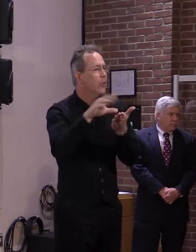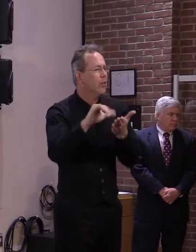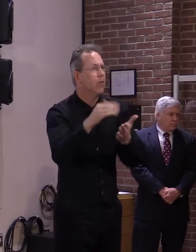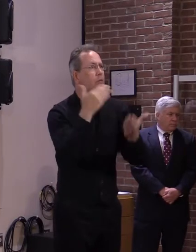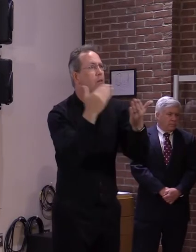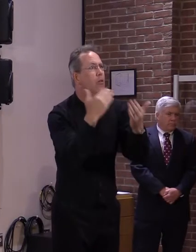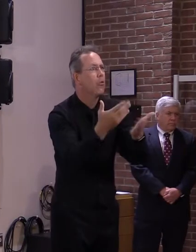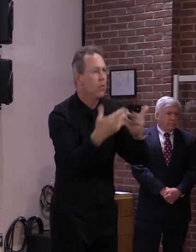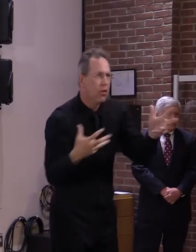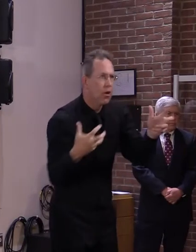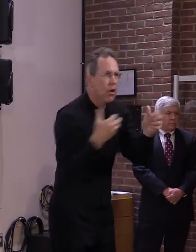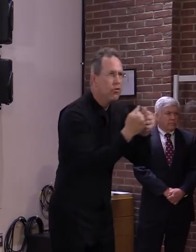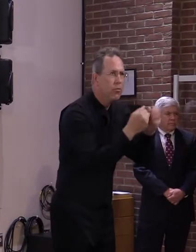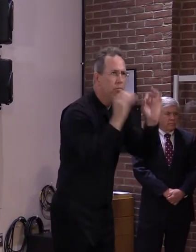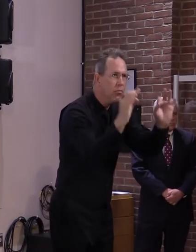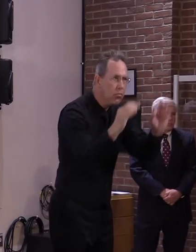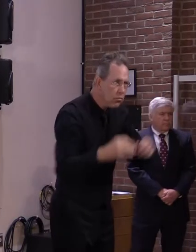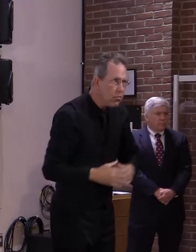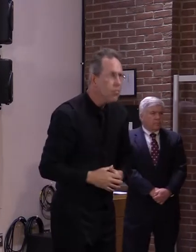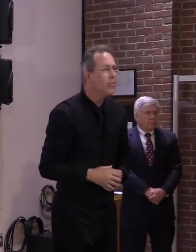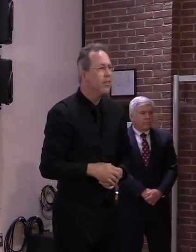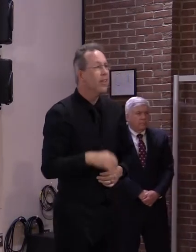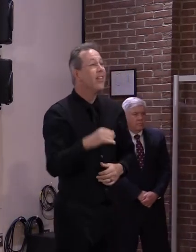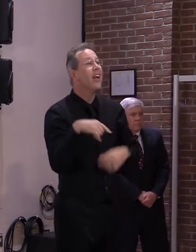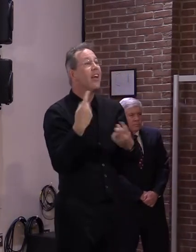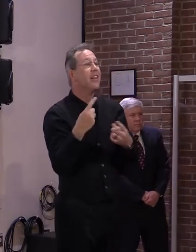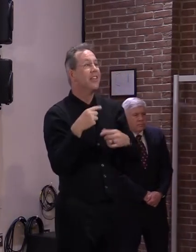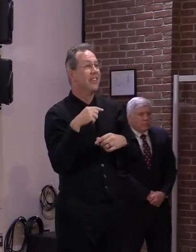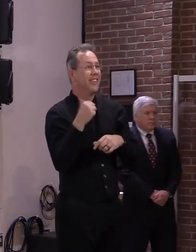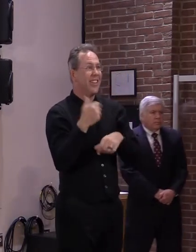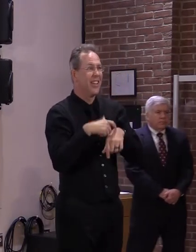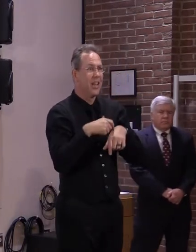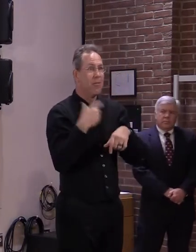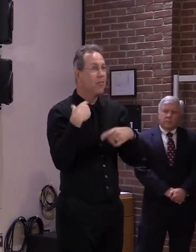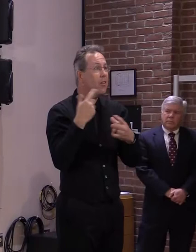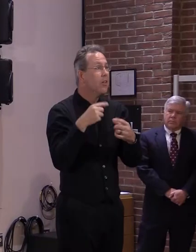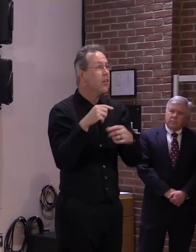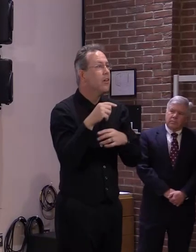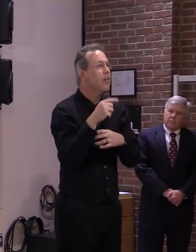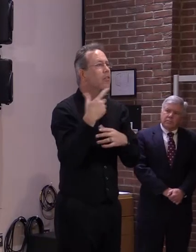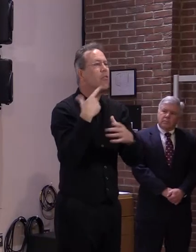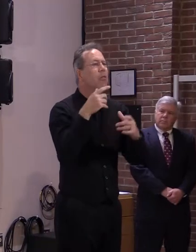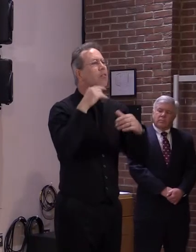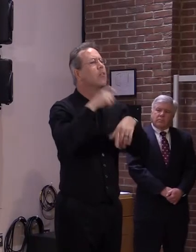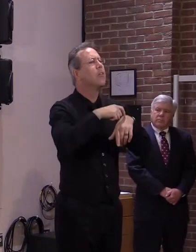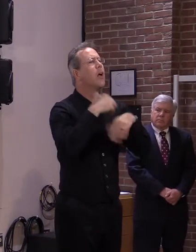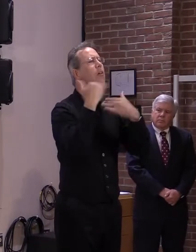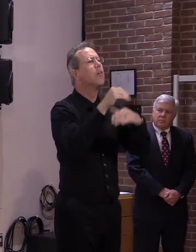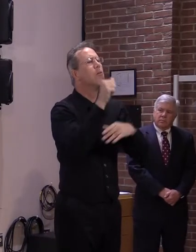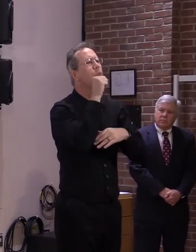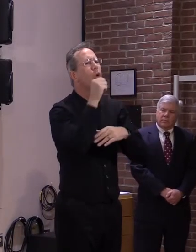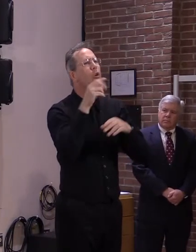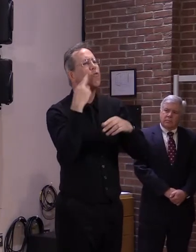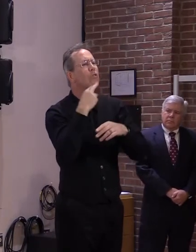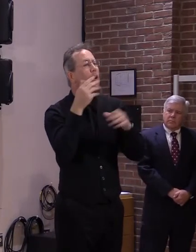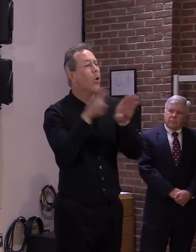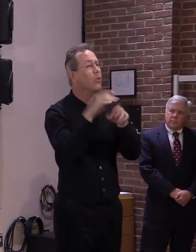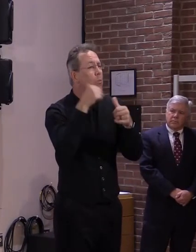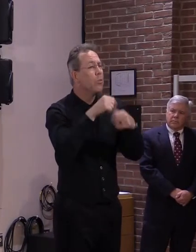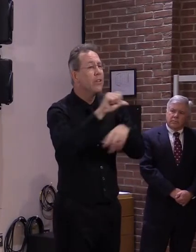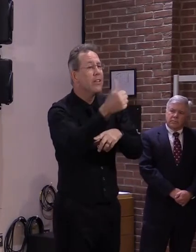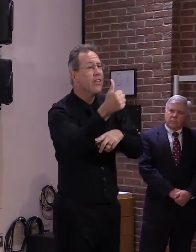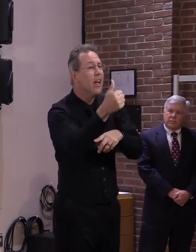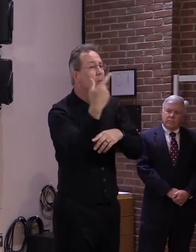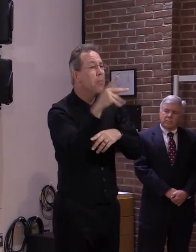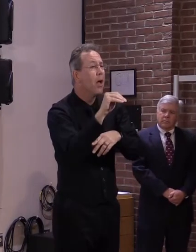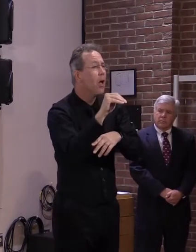for restaurants, bars, and social clubs, which means they can now operate, or after tomorrow, can operate